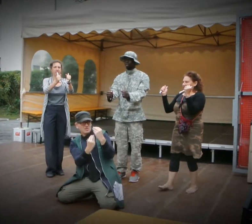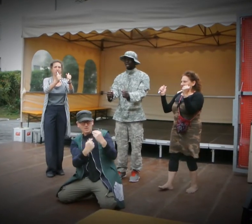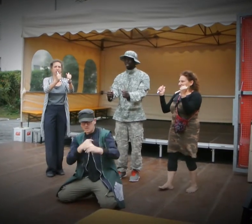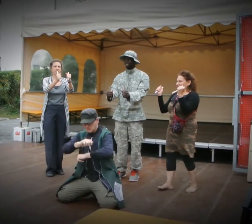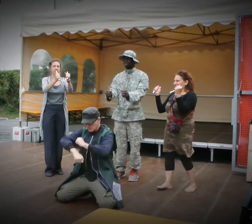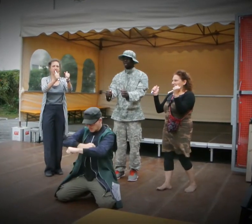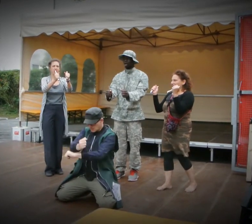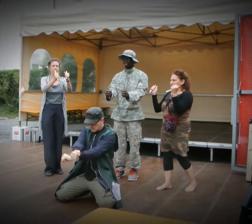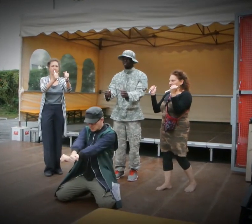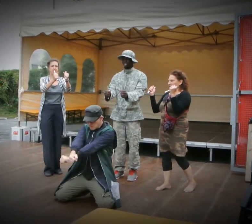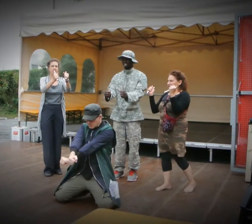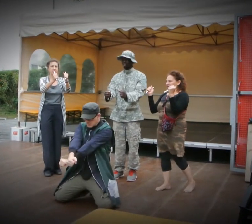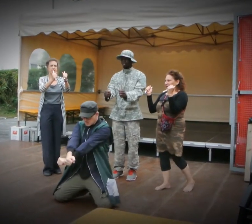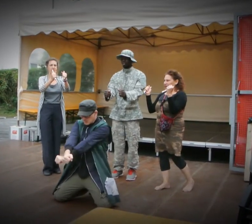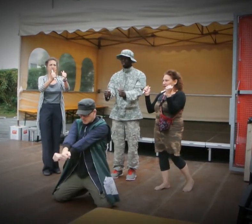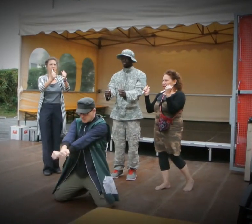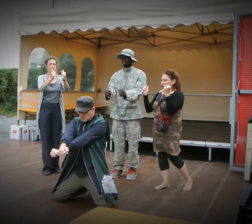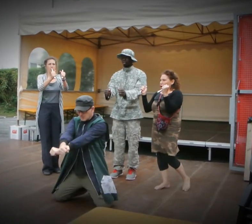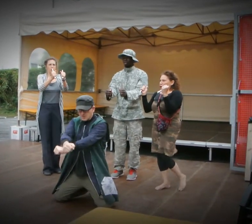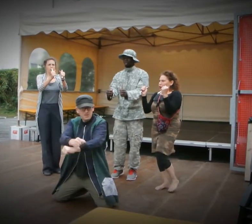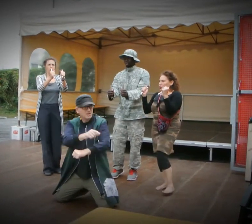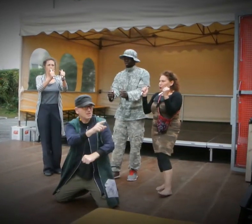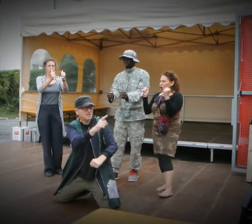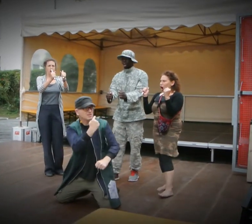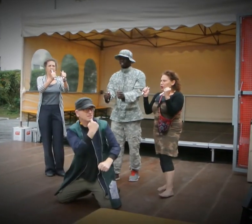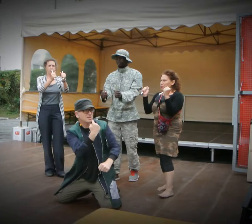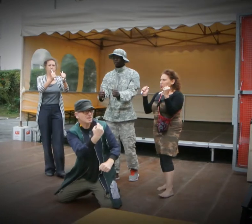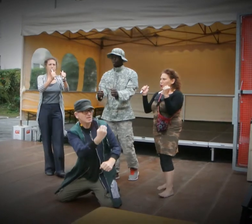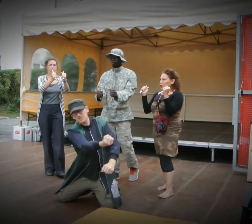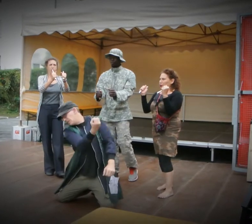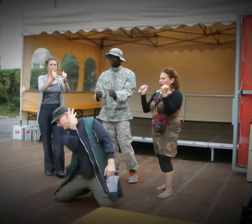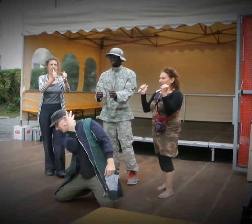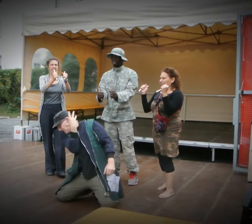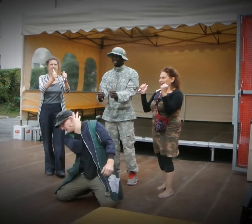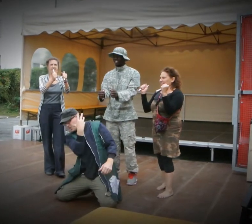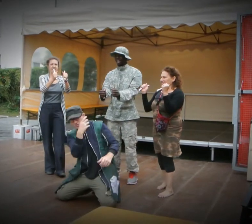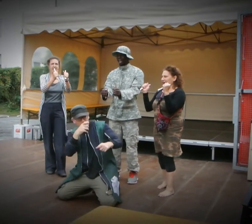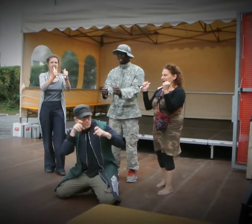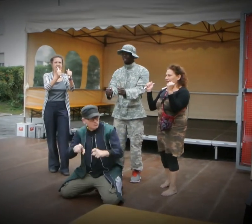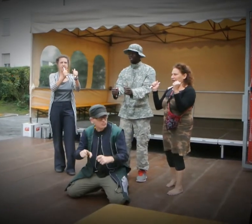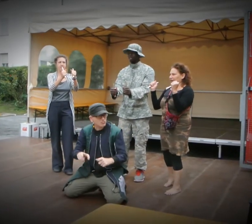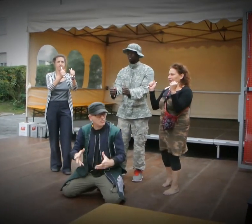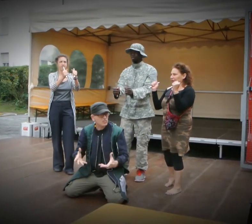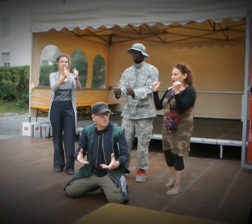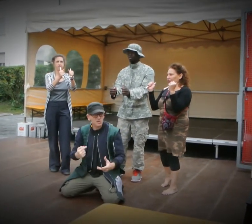They tie me. Do not move, they say.